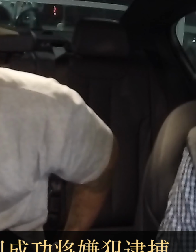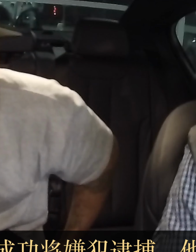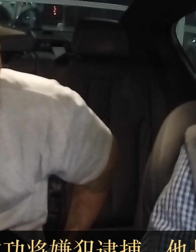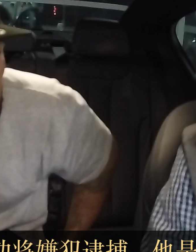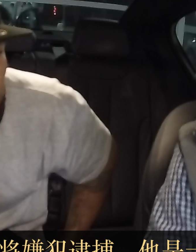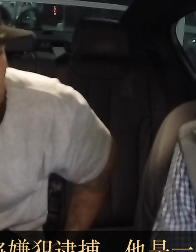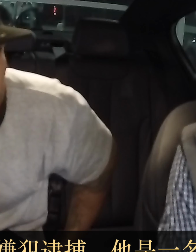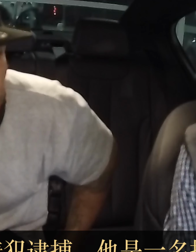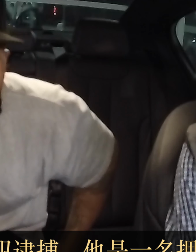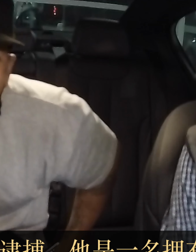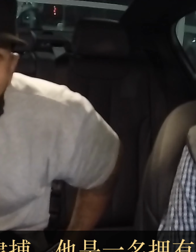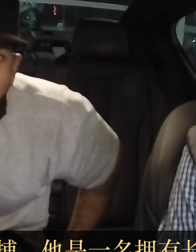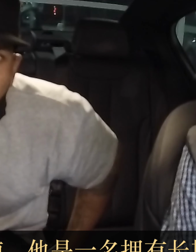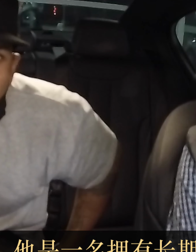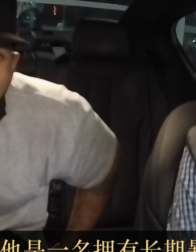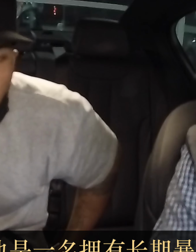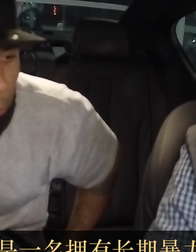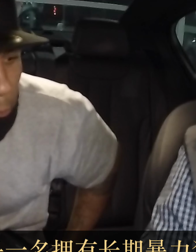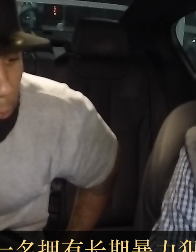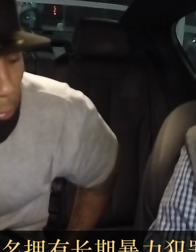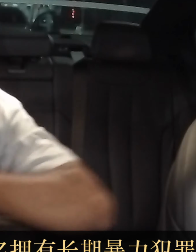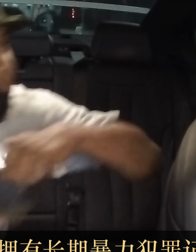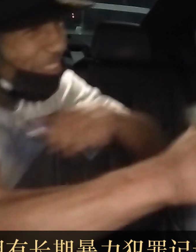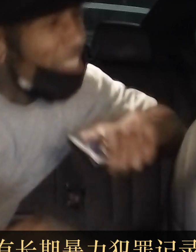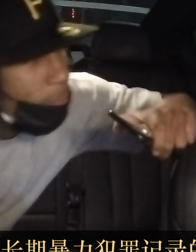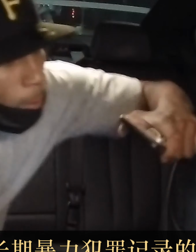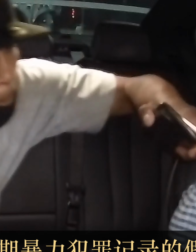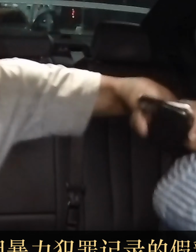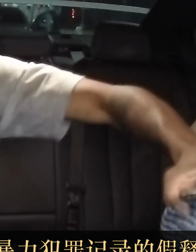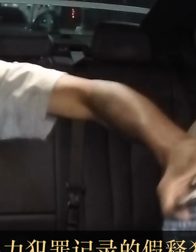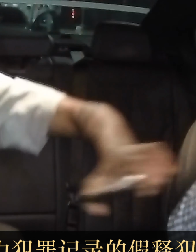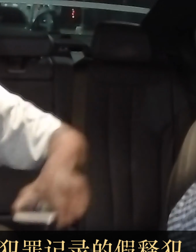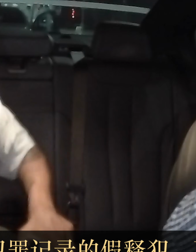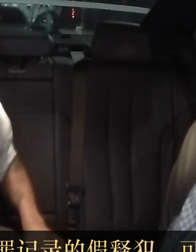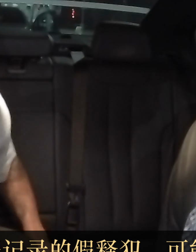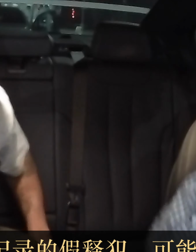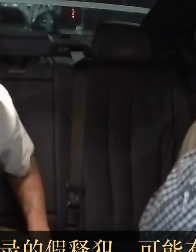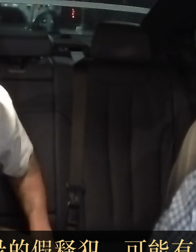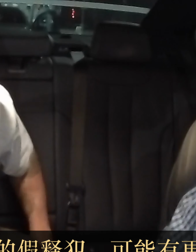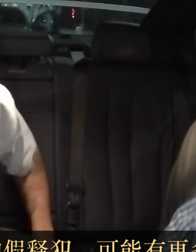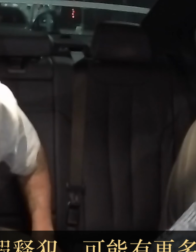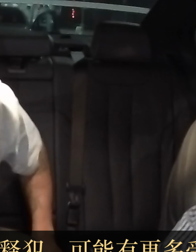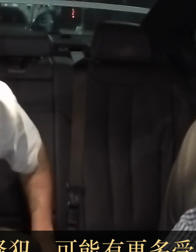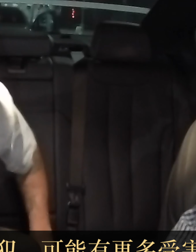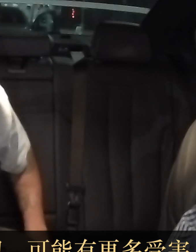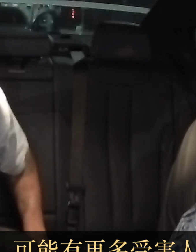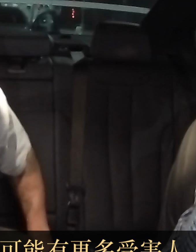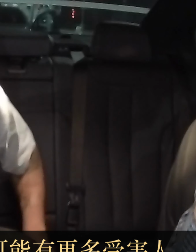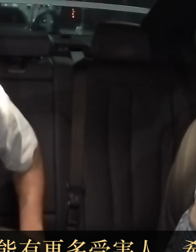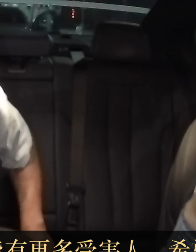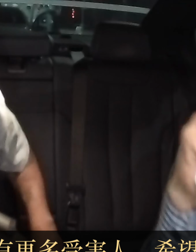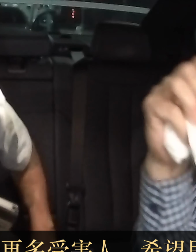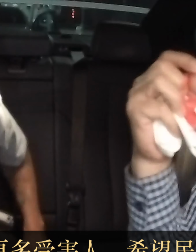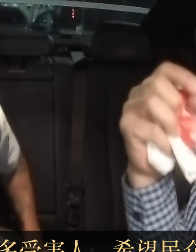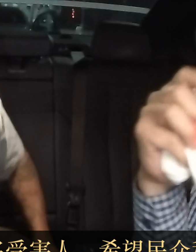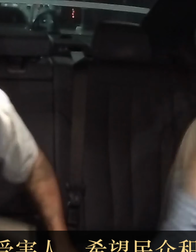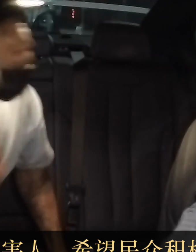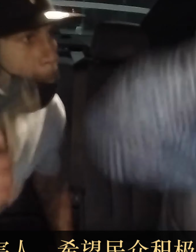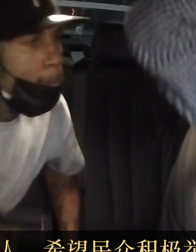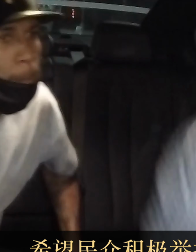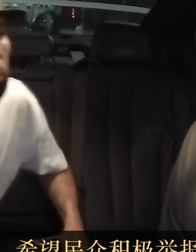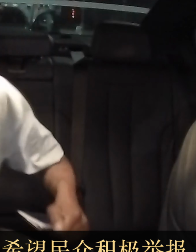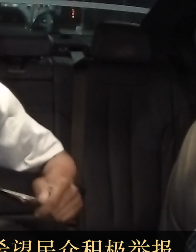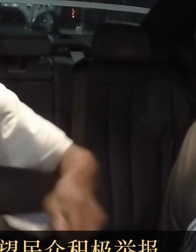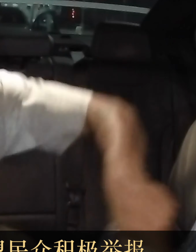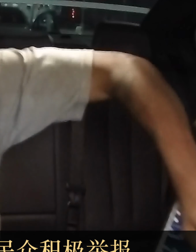treatment. From day one, a dedicated team at Temple Station jumped on board and helped lead an extensive group of professionals who